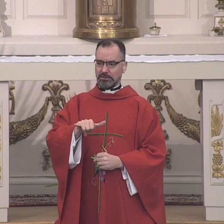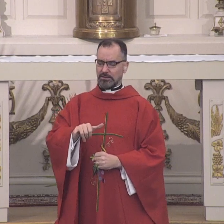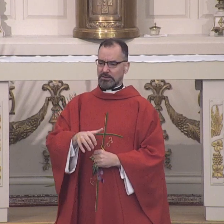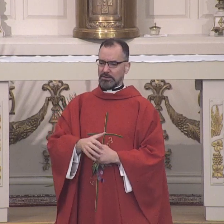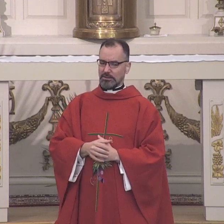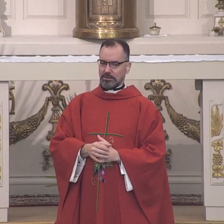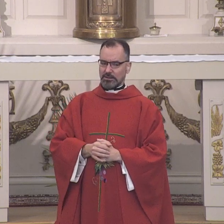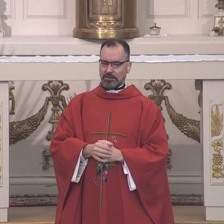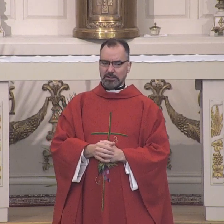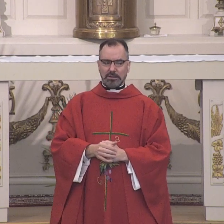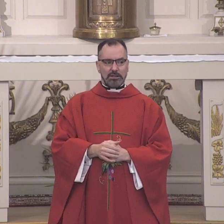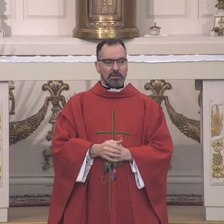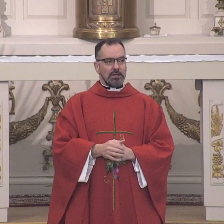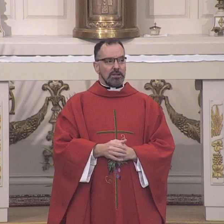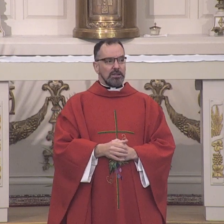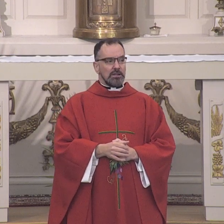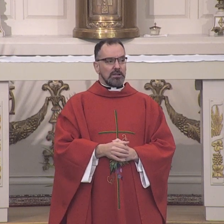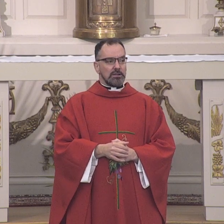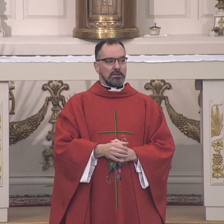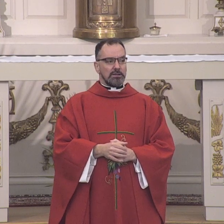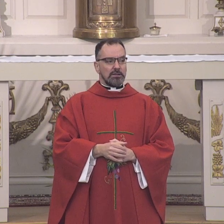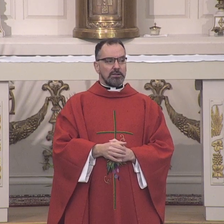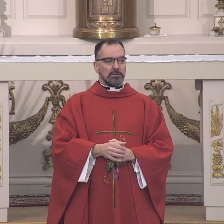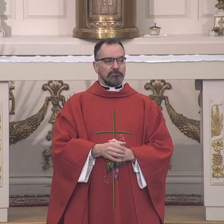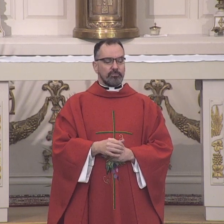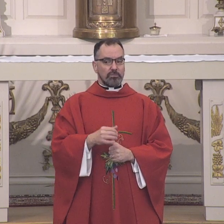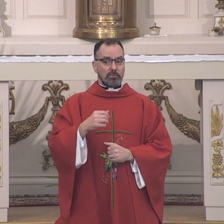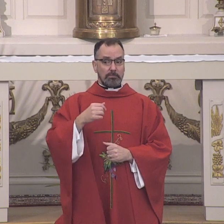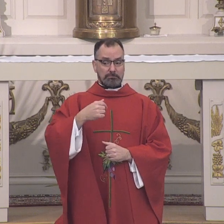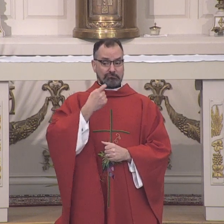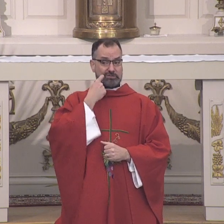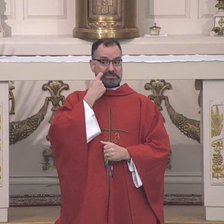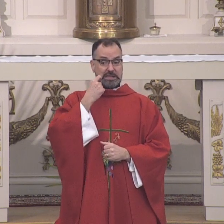from God to us.